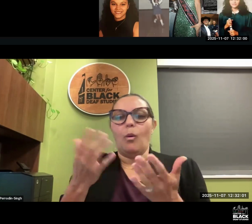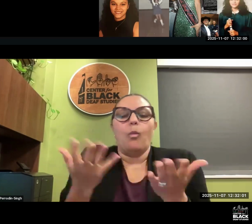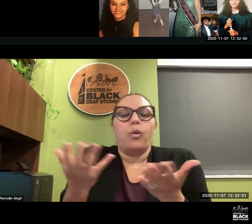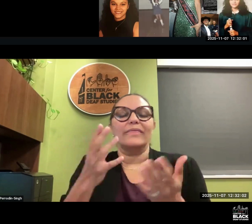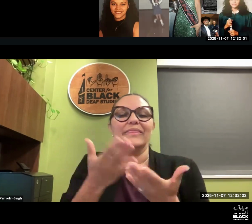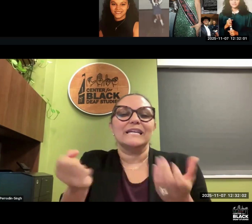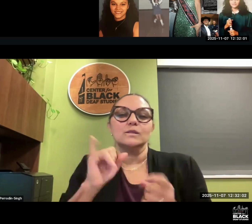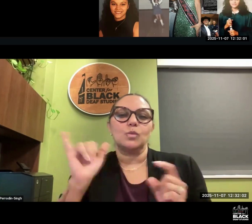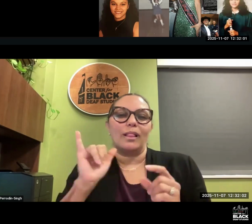IEP.